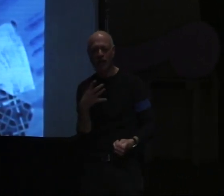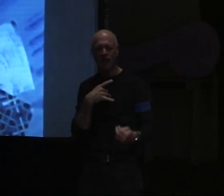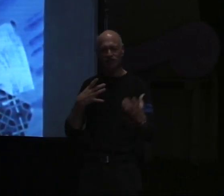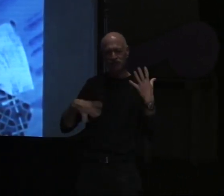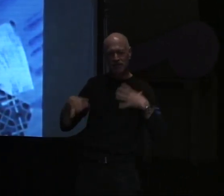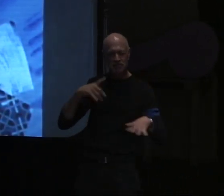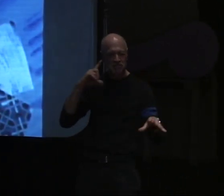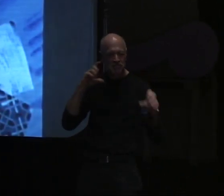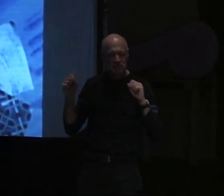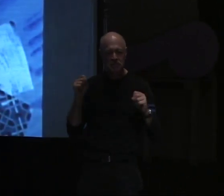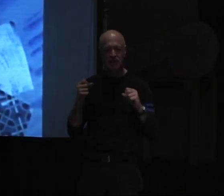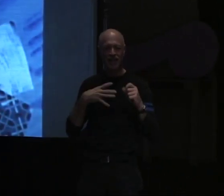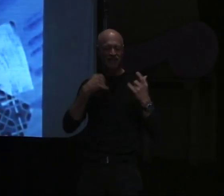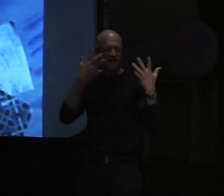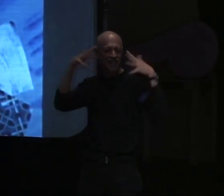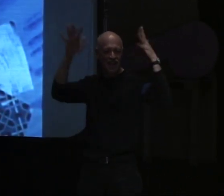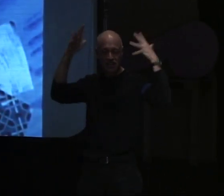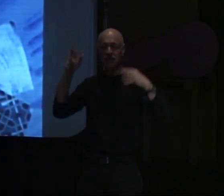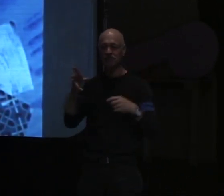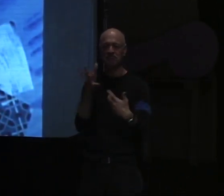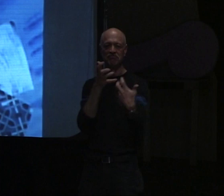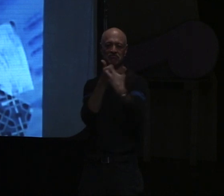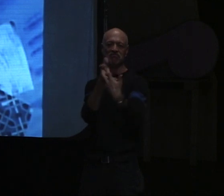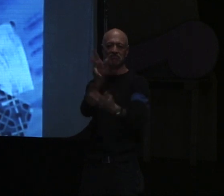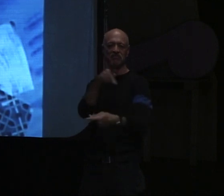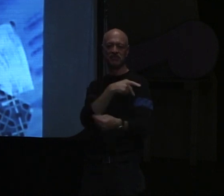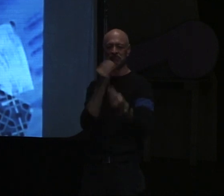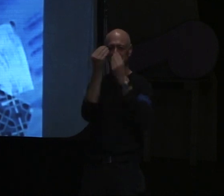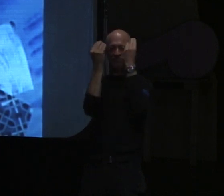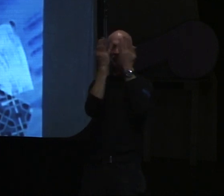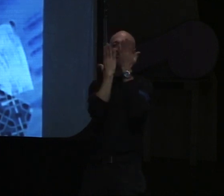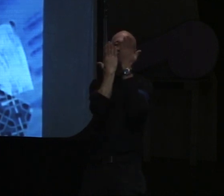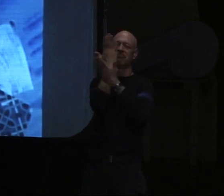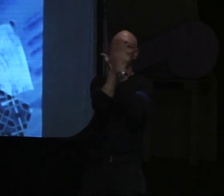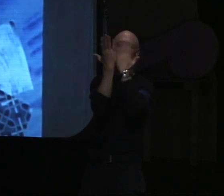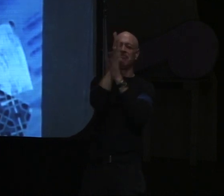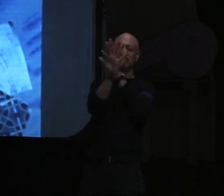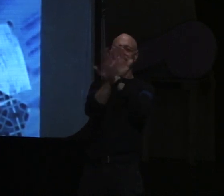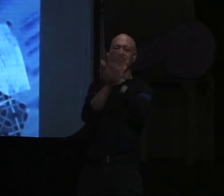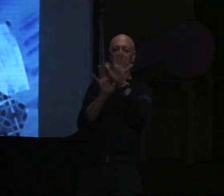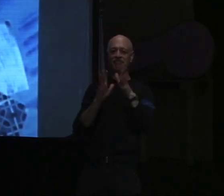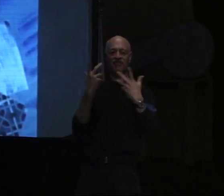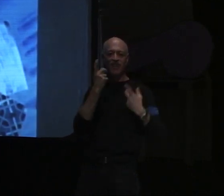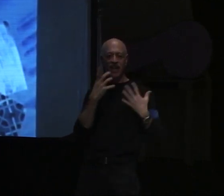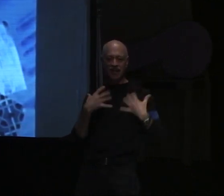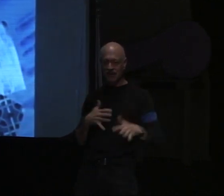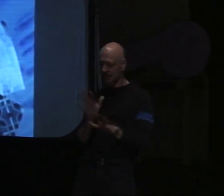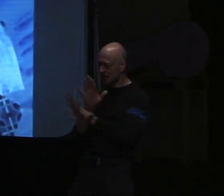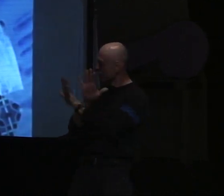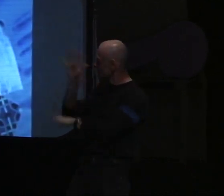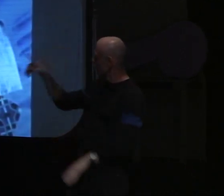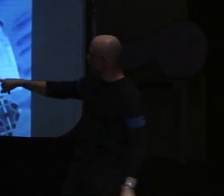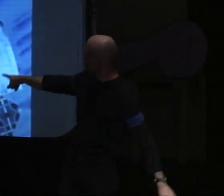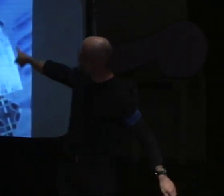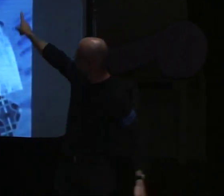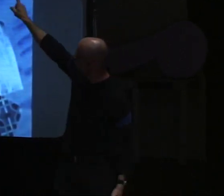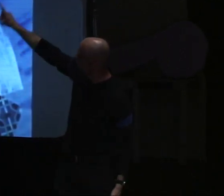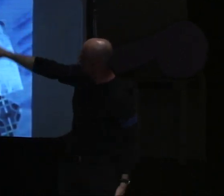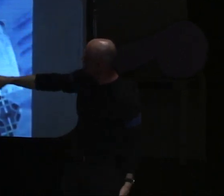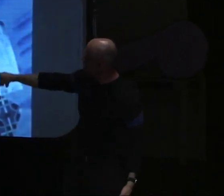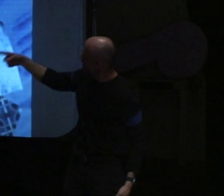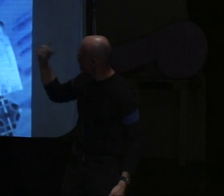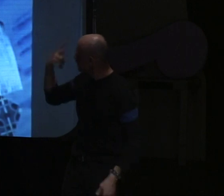boy I was sitting across from, and he was very flashy and seemed to have a lot going on with